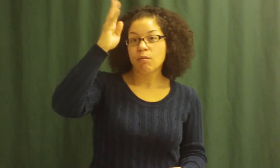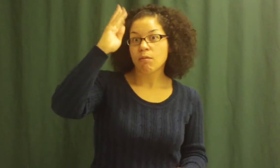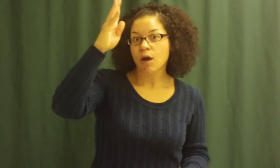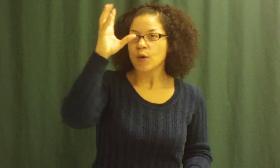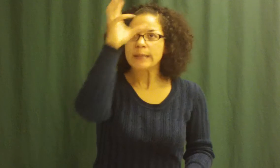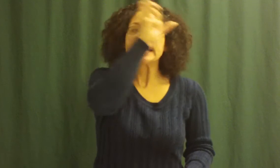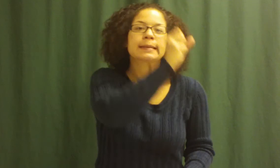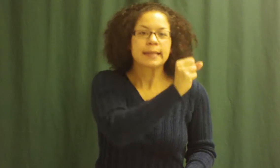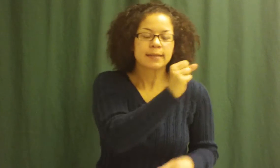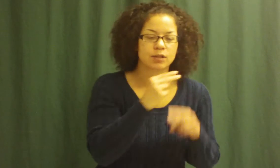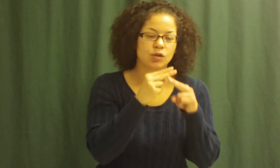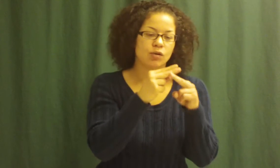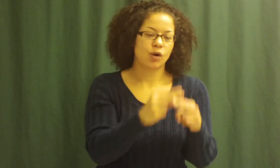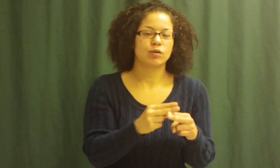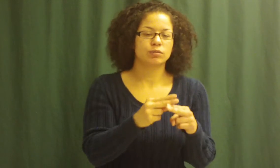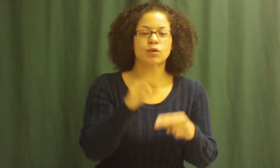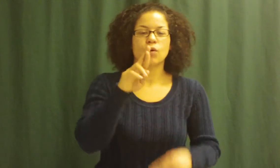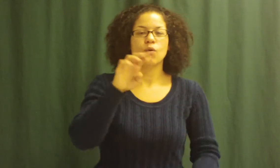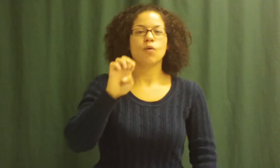is controversial.